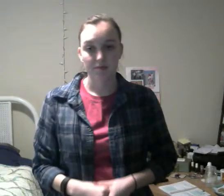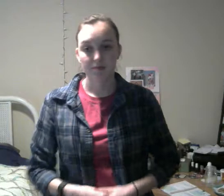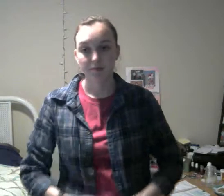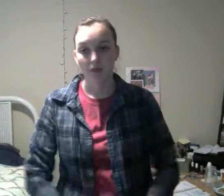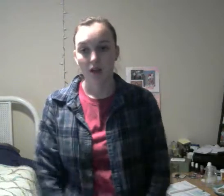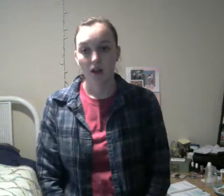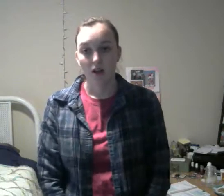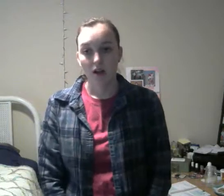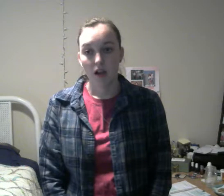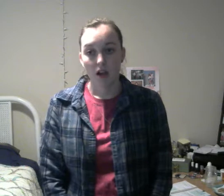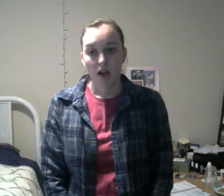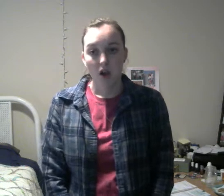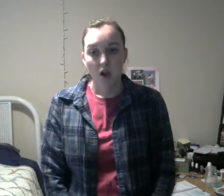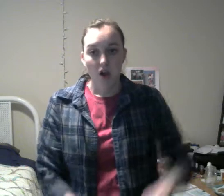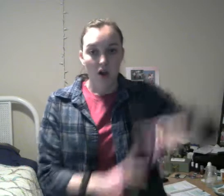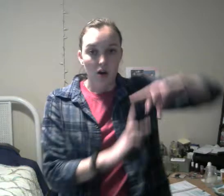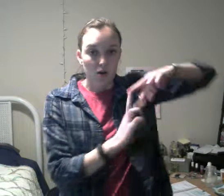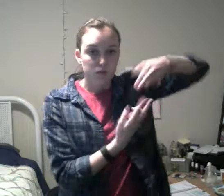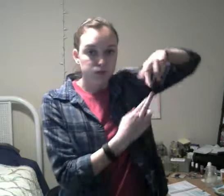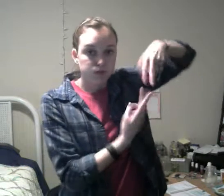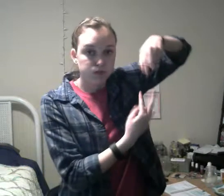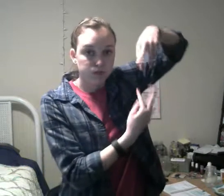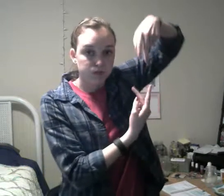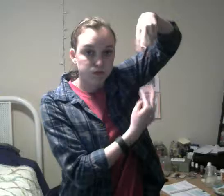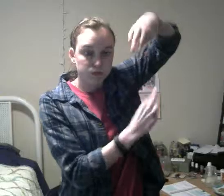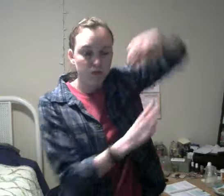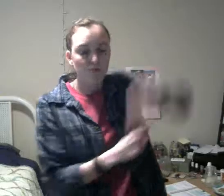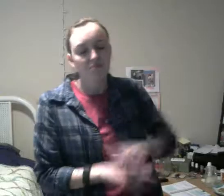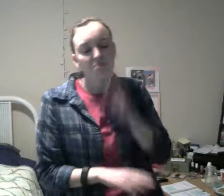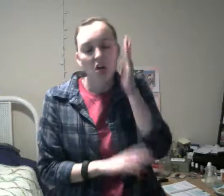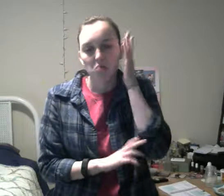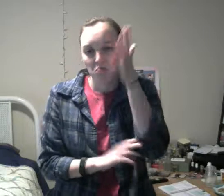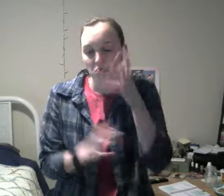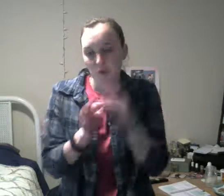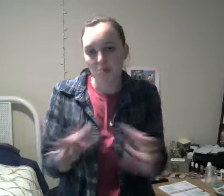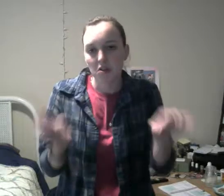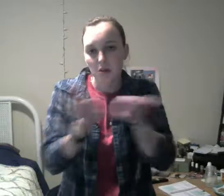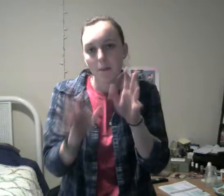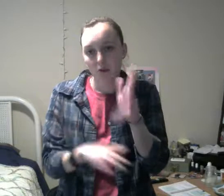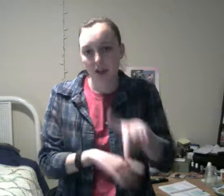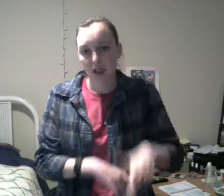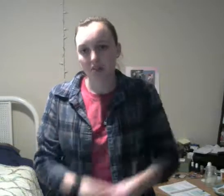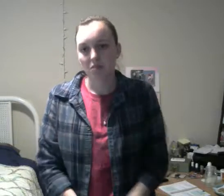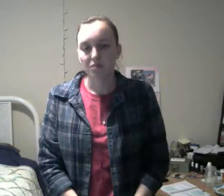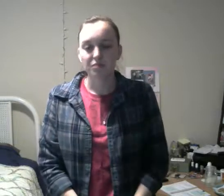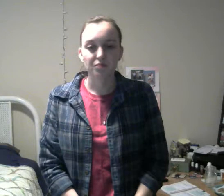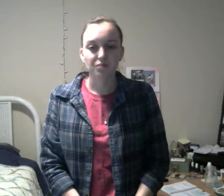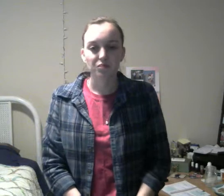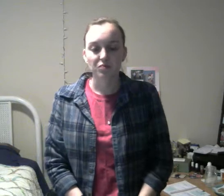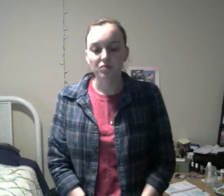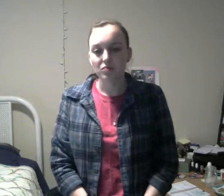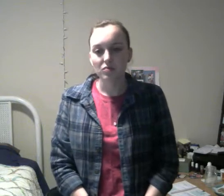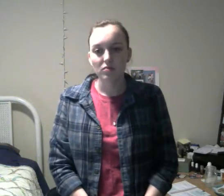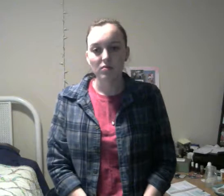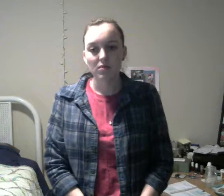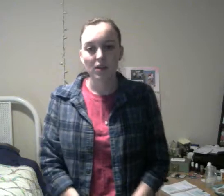inside, but it's running in opposite directions, which will become important on the next slide. So let's do that. DNA replication. Before we